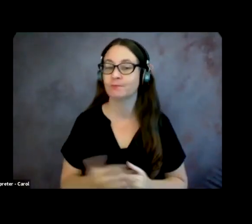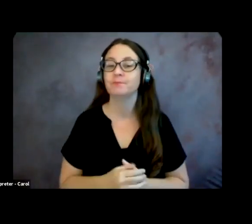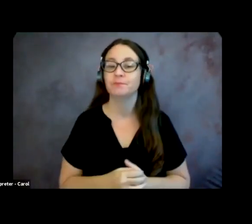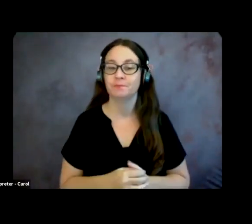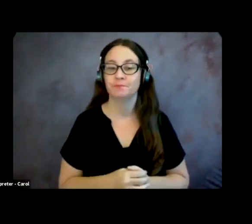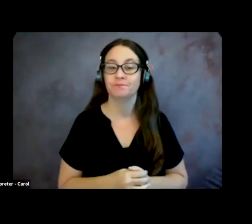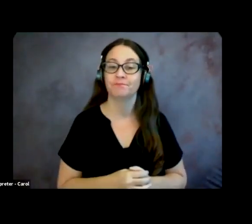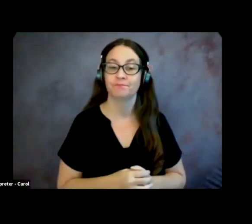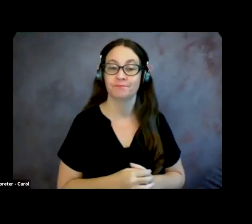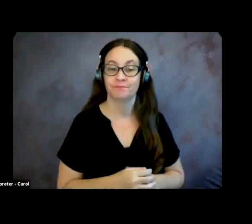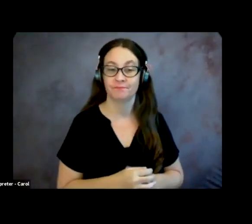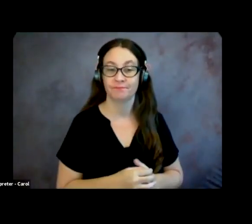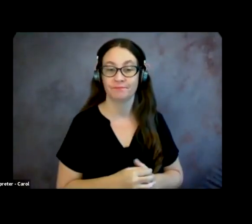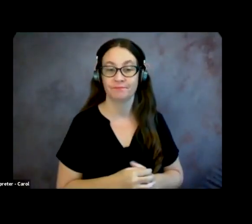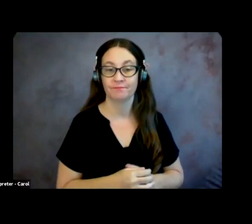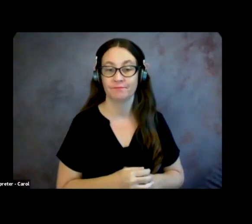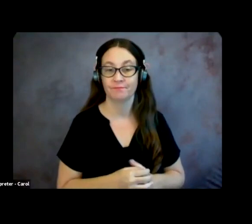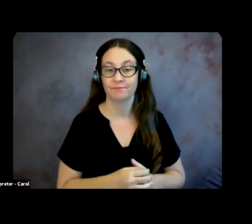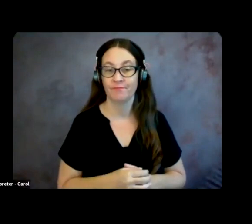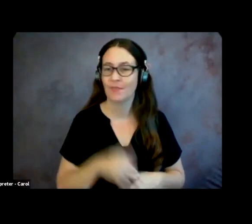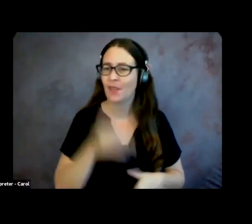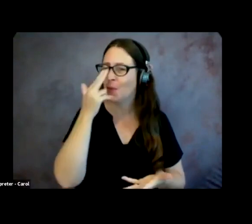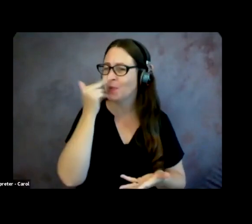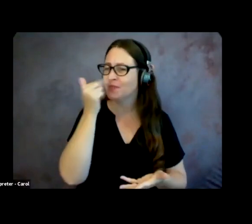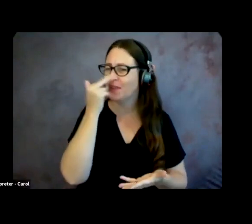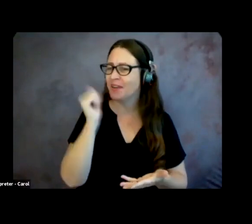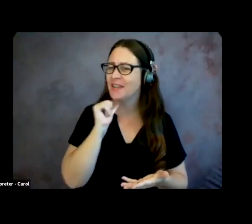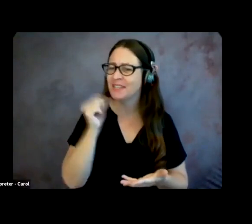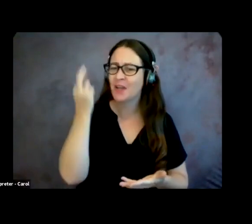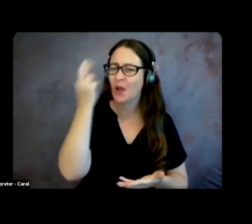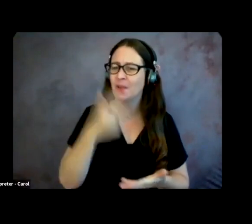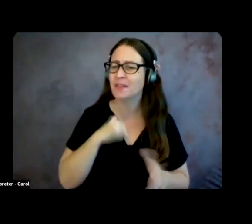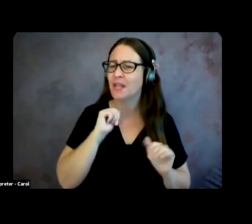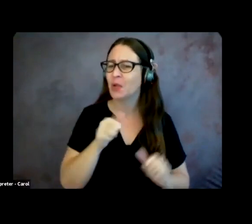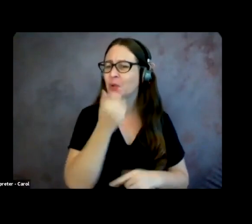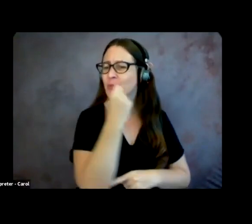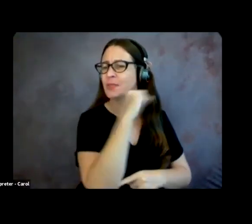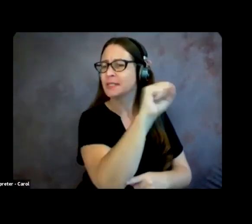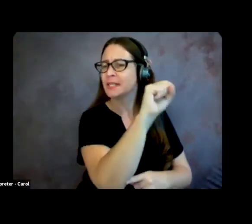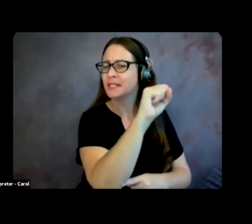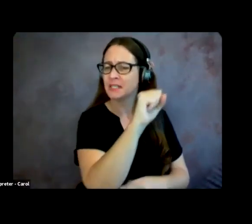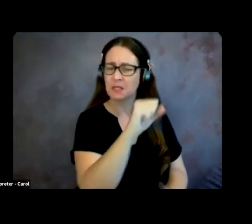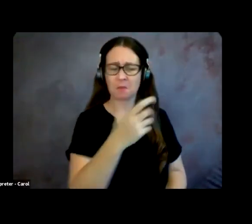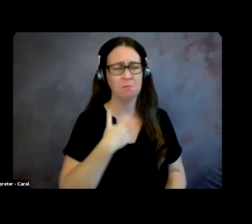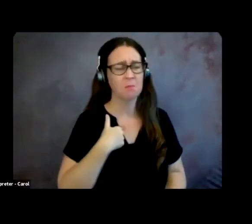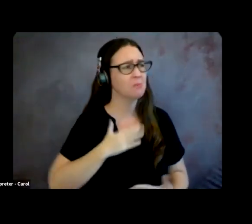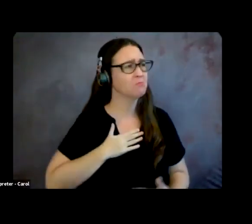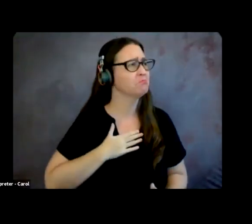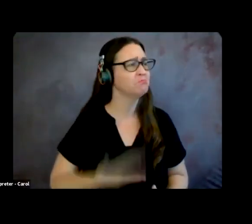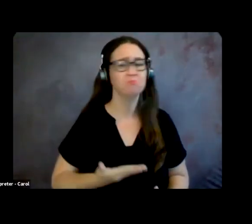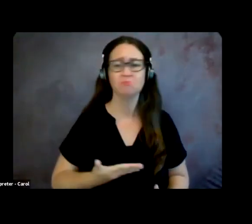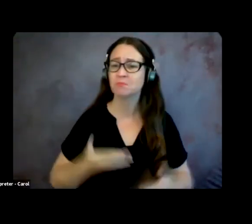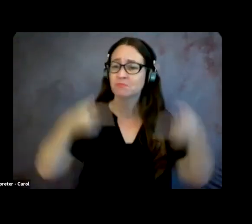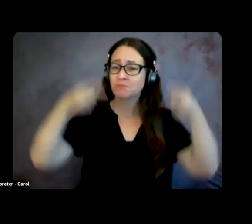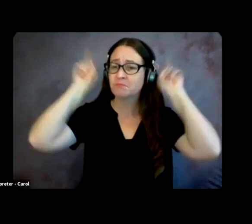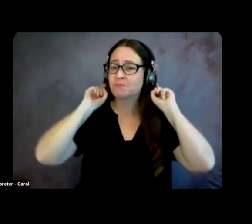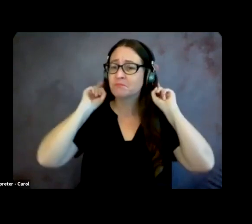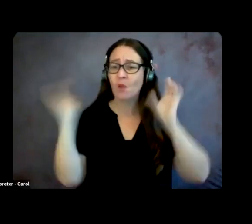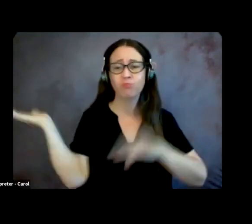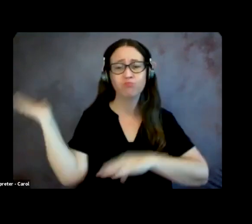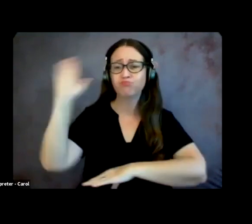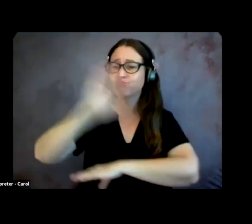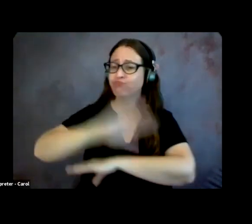I didn't know there was an option to resist, I actually wore my hearing aids all day, every day, and I couldn't have been